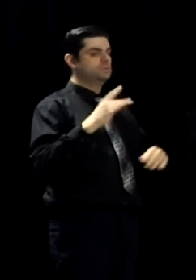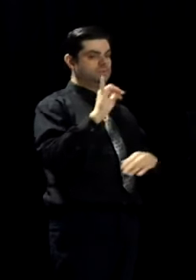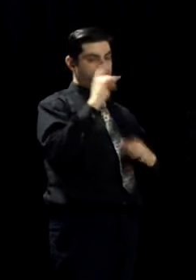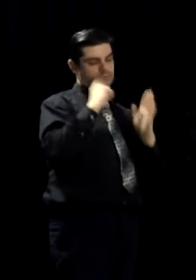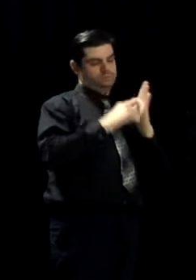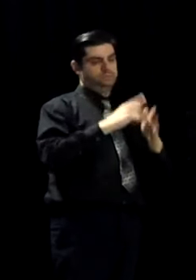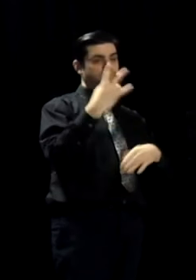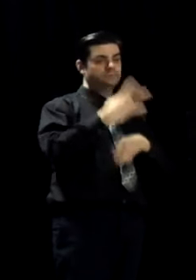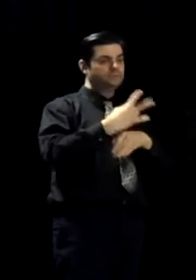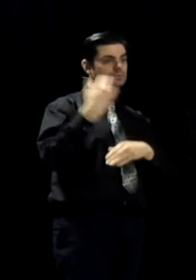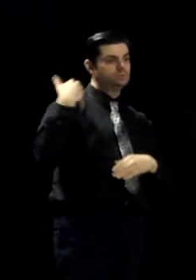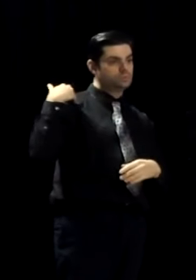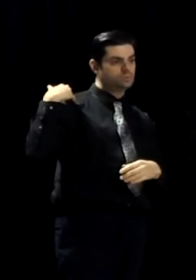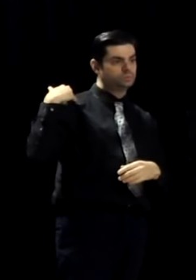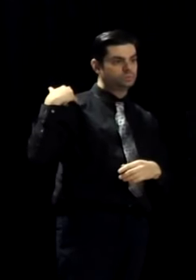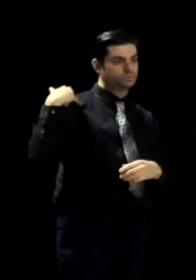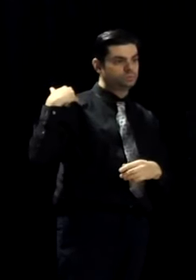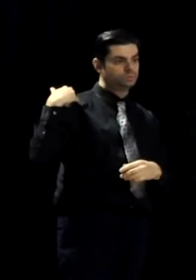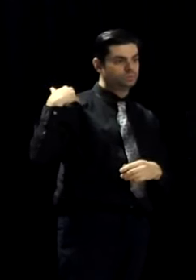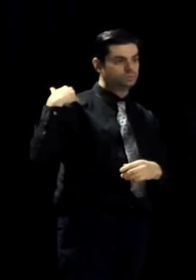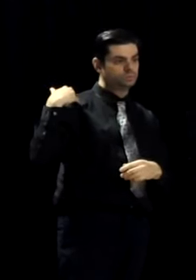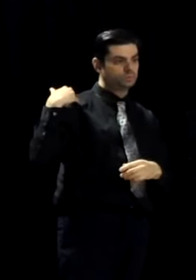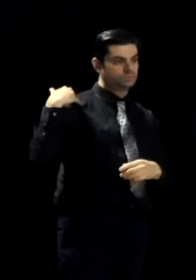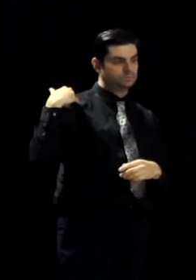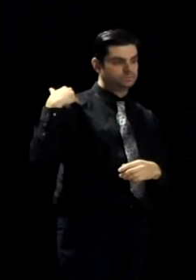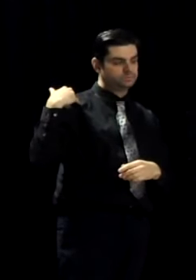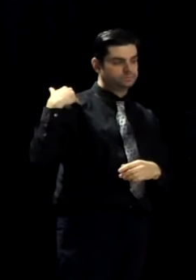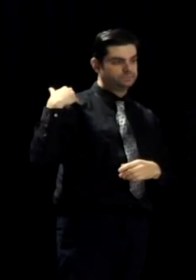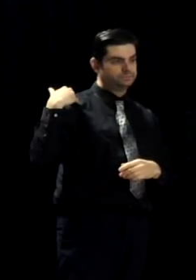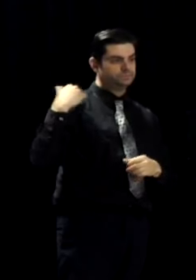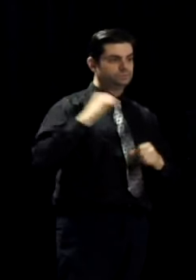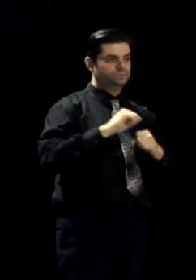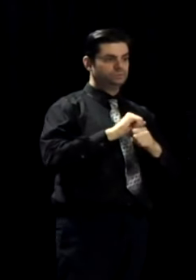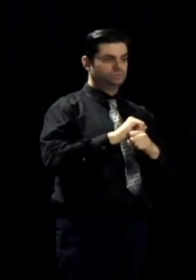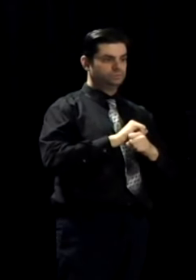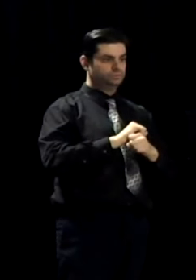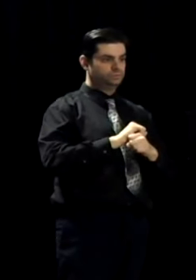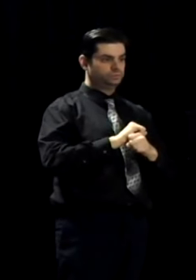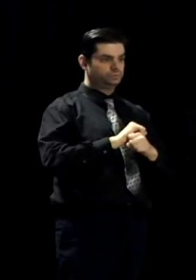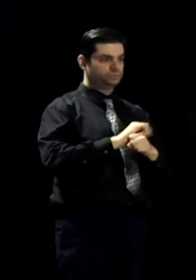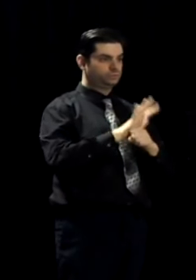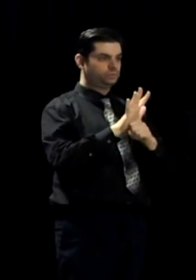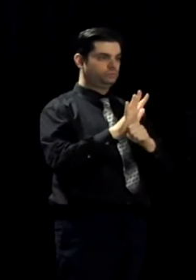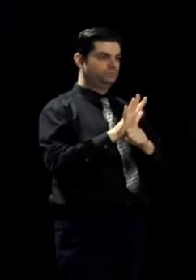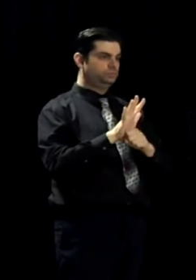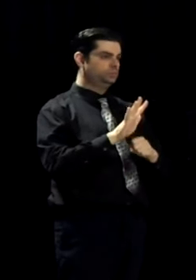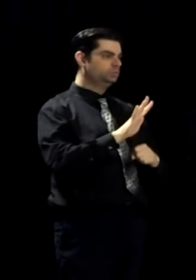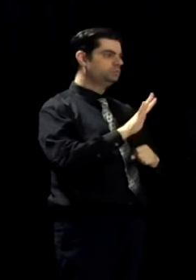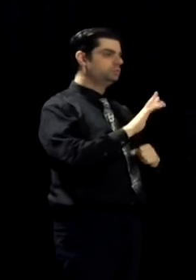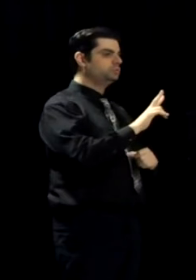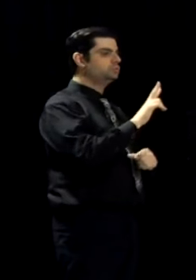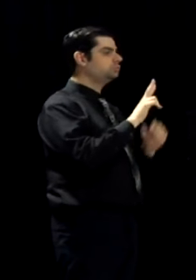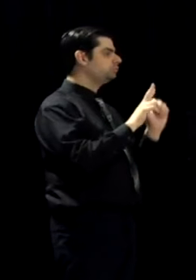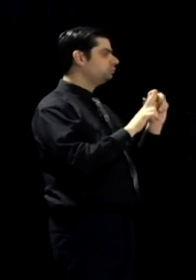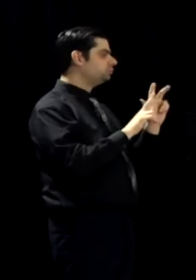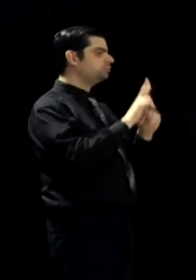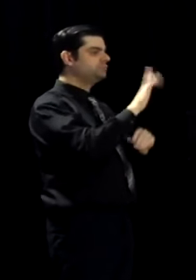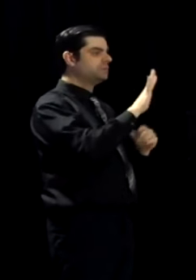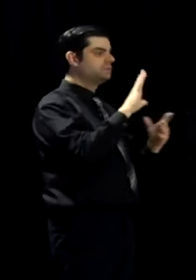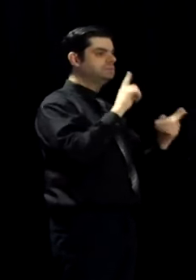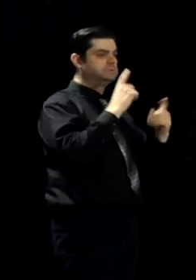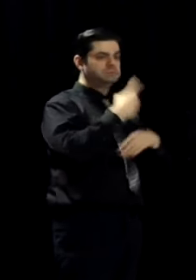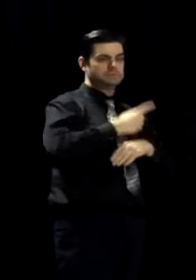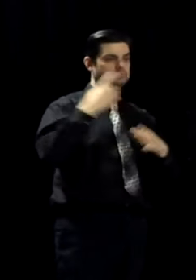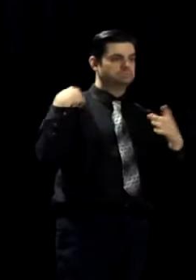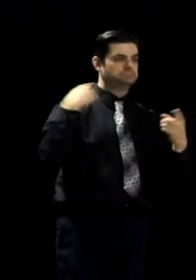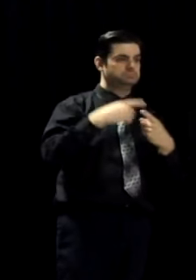day incubation period with the virus, and then maybe give yourself 2 days for turn times on testing, you look